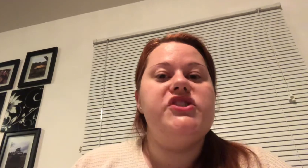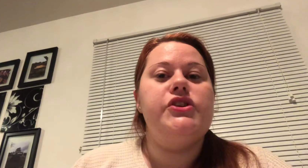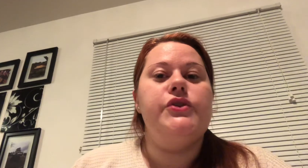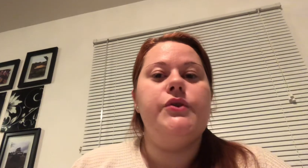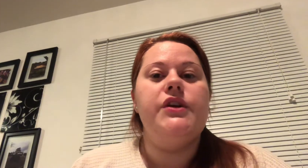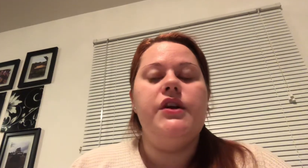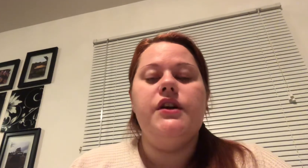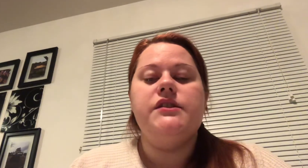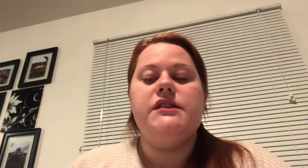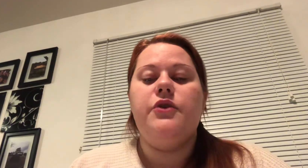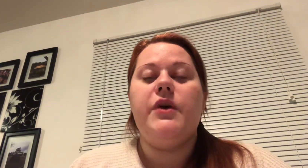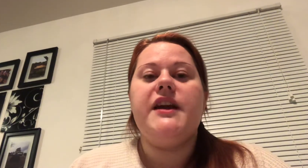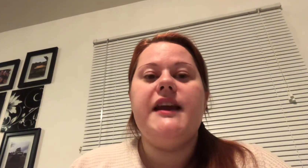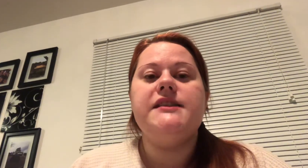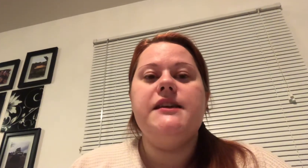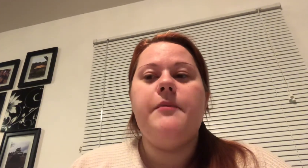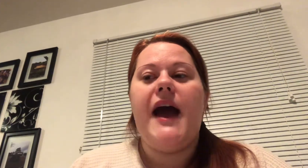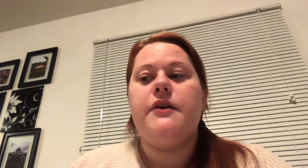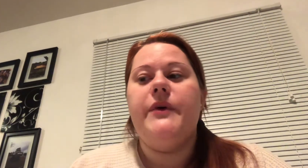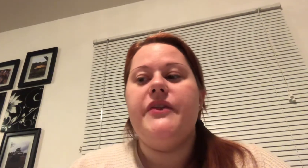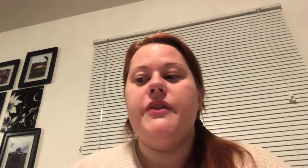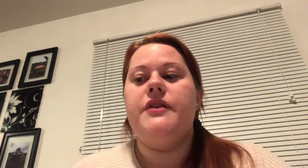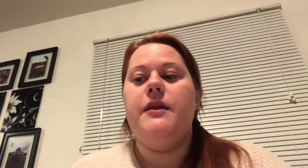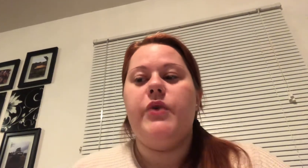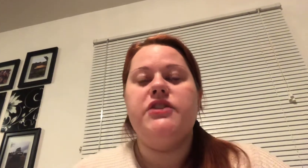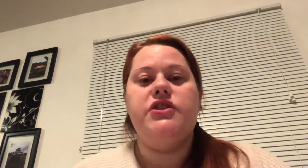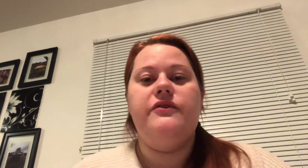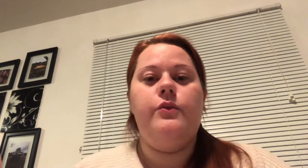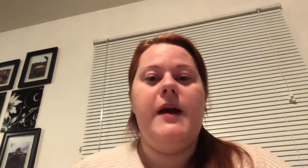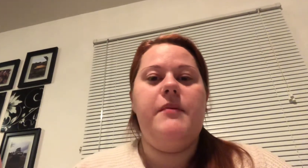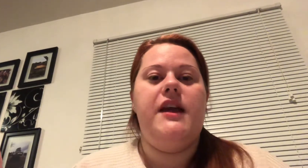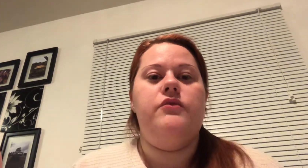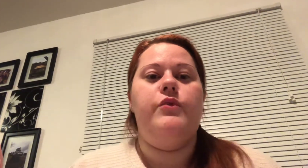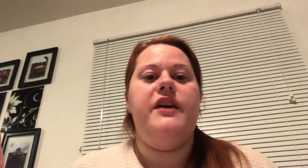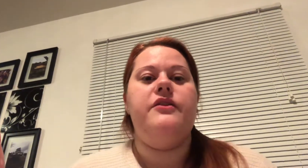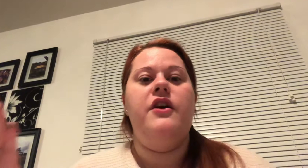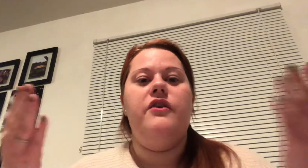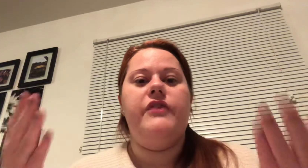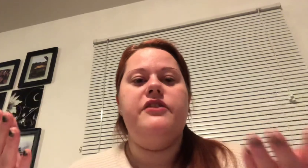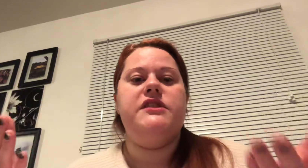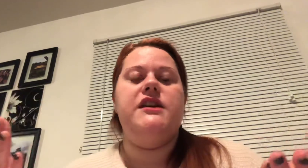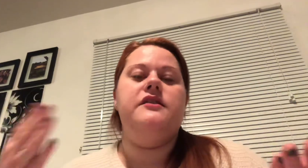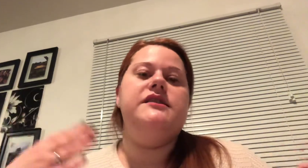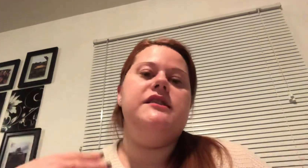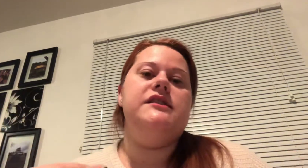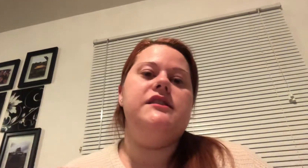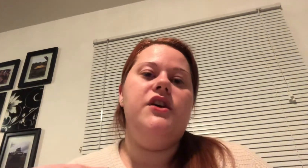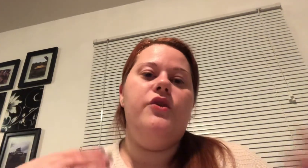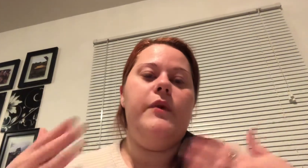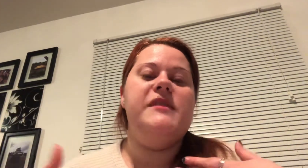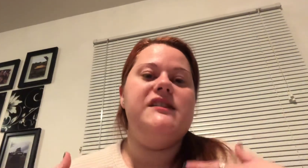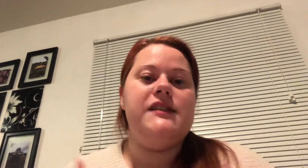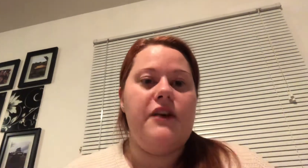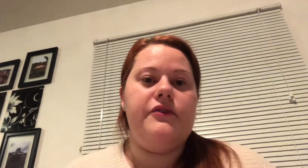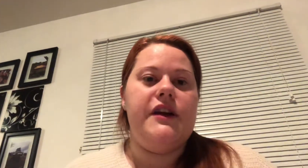too. So we're connecting back with the oppression of women with Frederick Douglass's women's